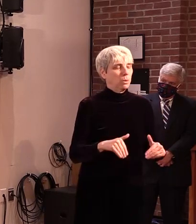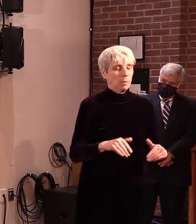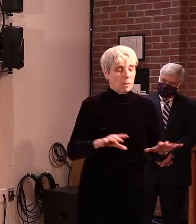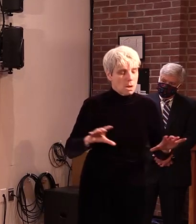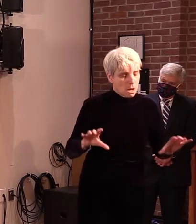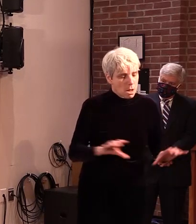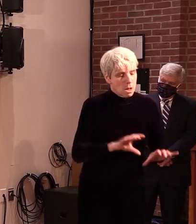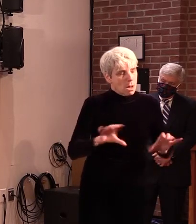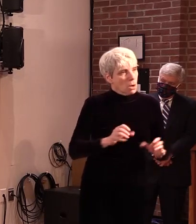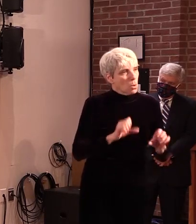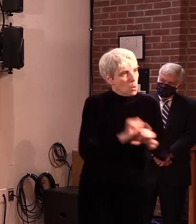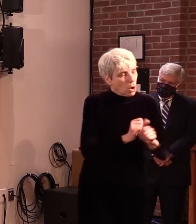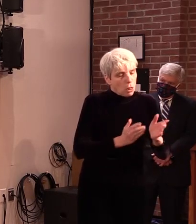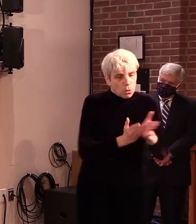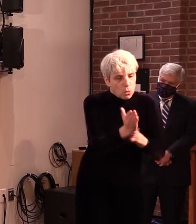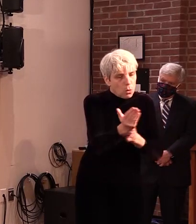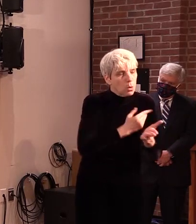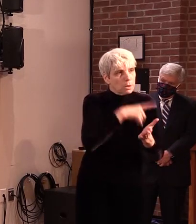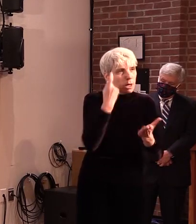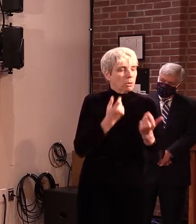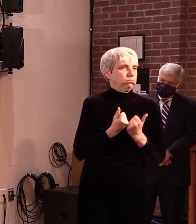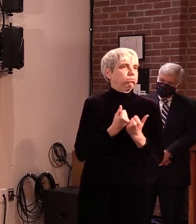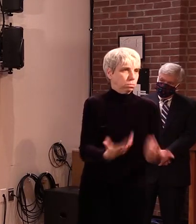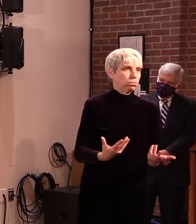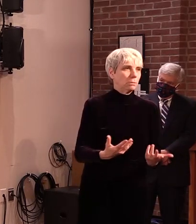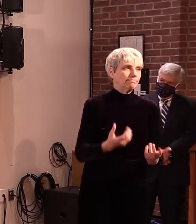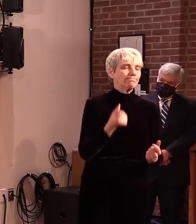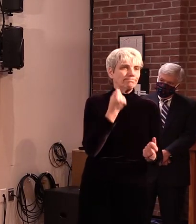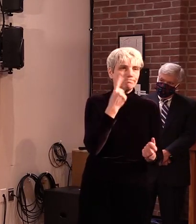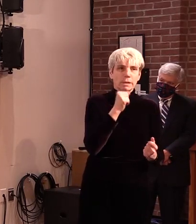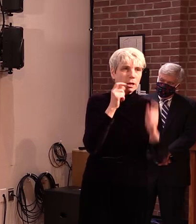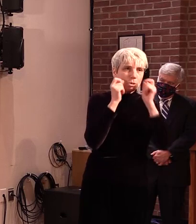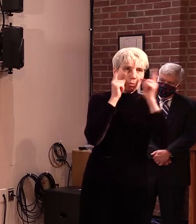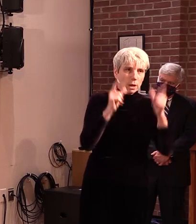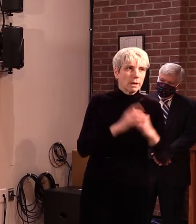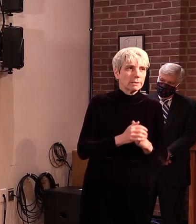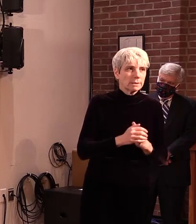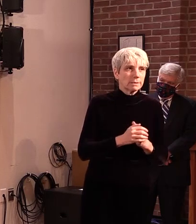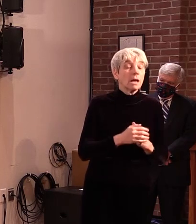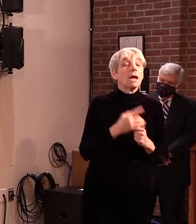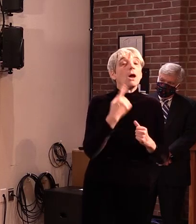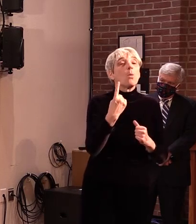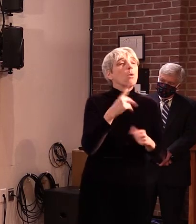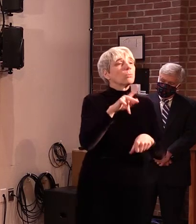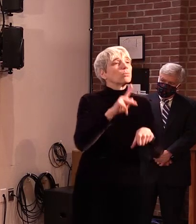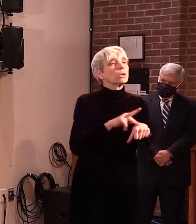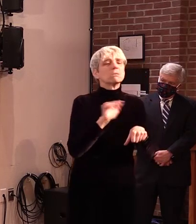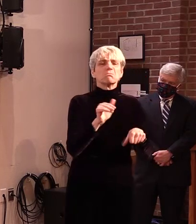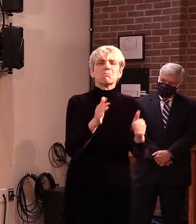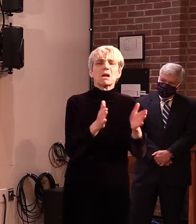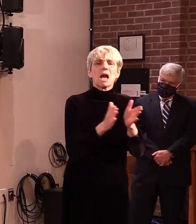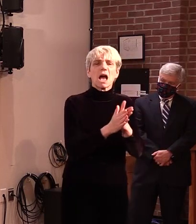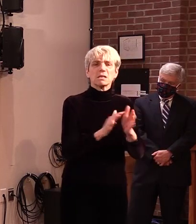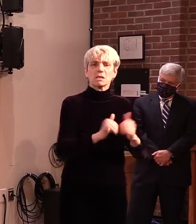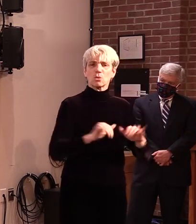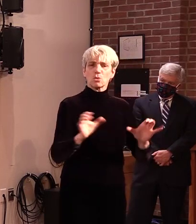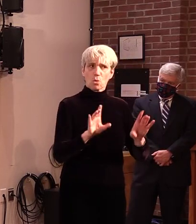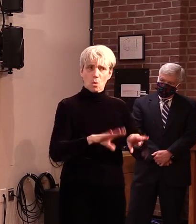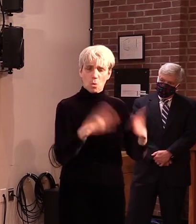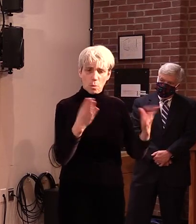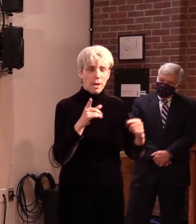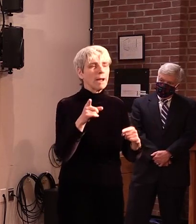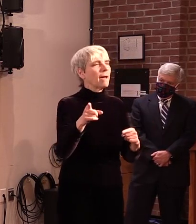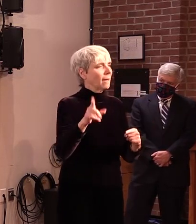summer. I thought I would read a quote from one principal when she was asked, "How did this opening of school go?" I think it summarizes the thinking of